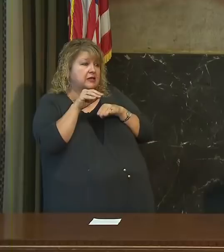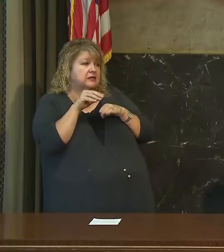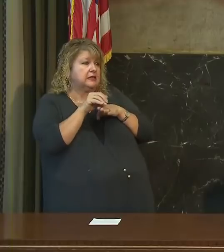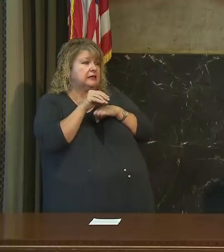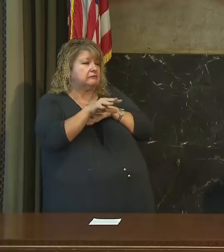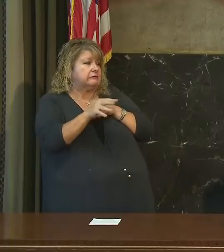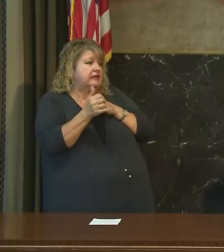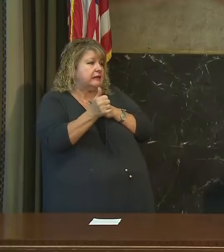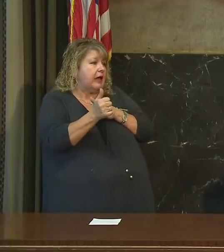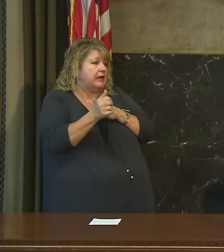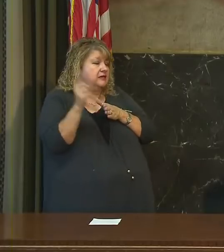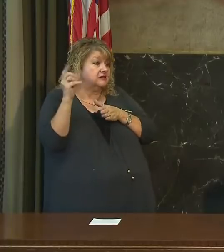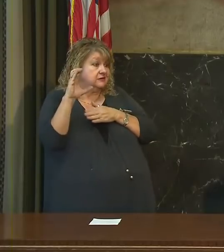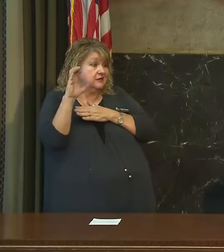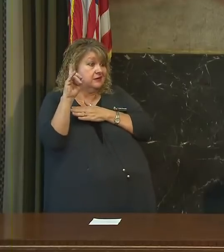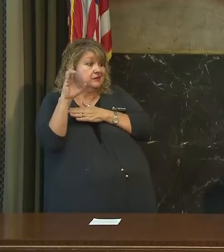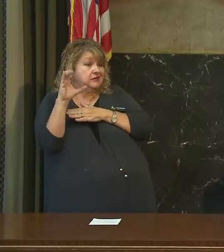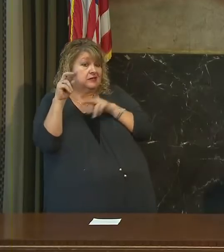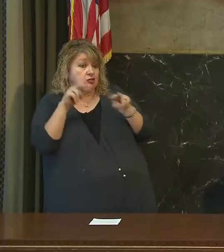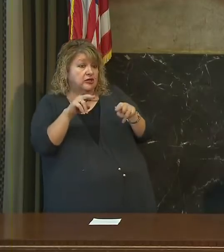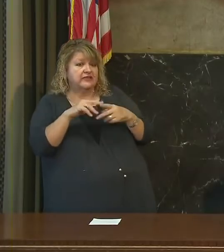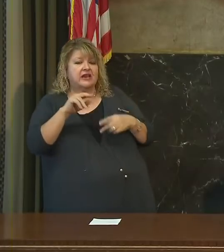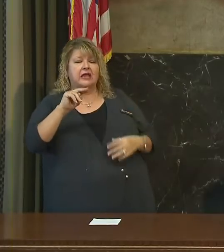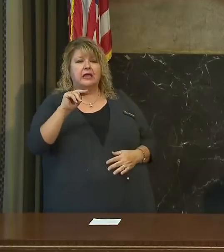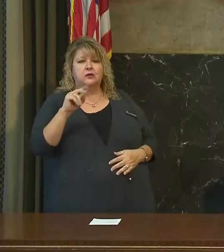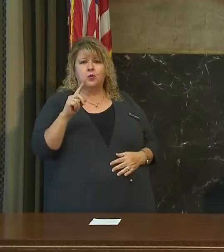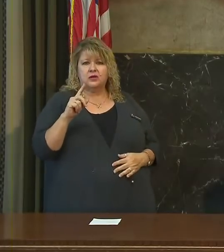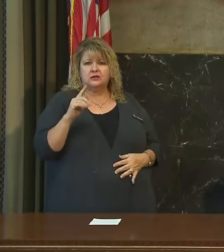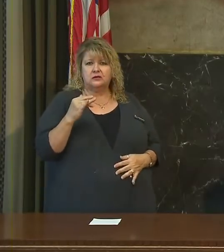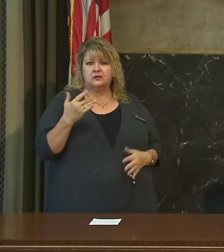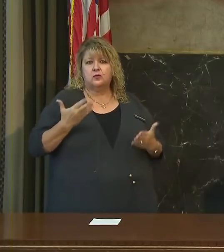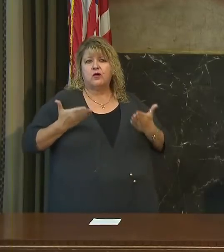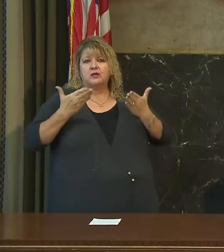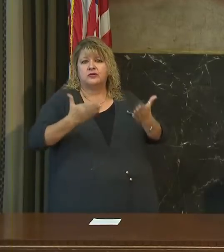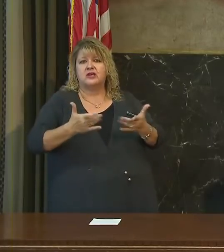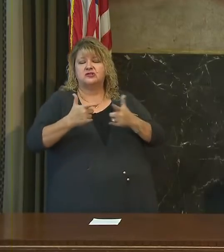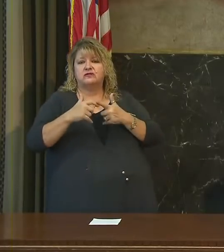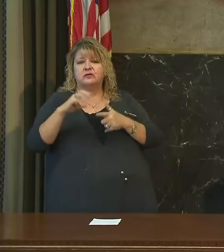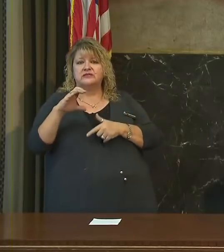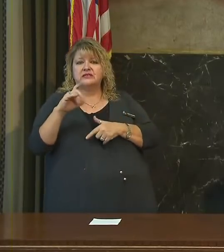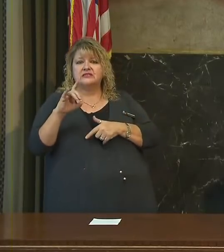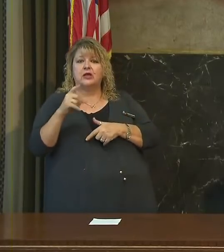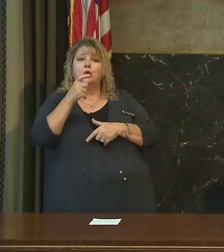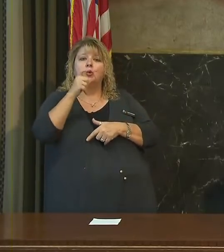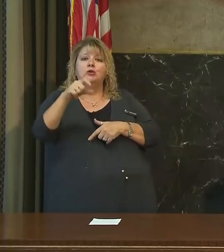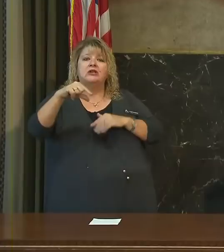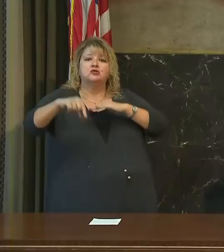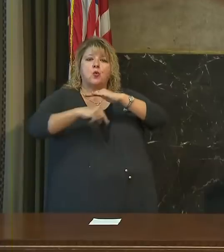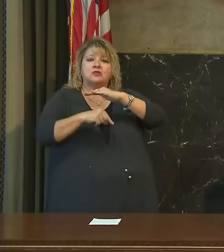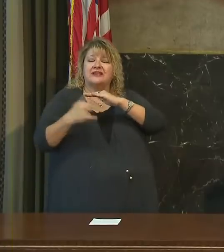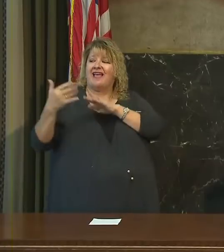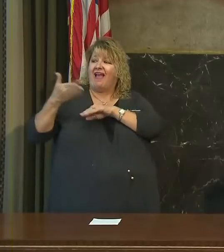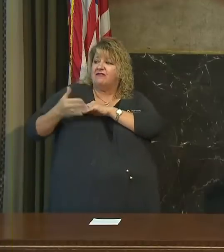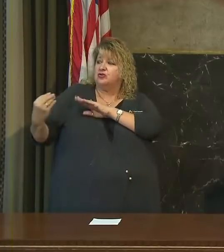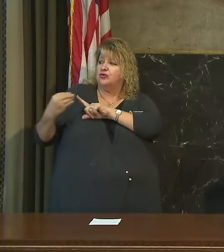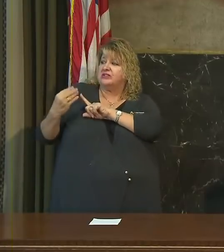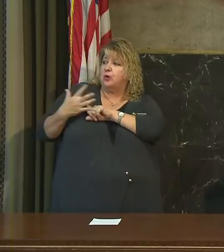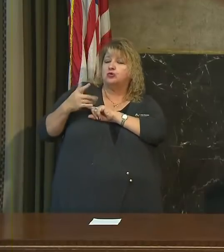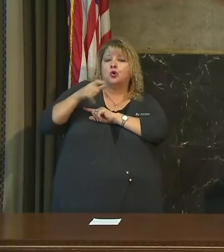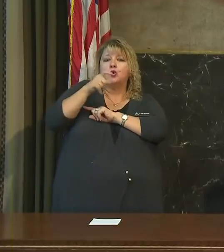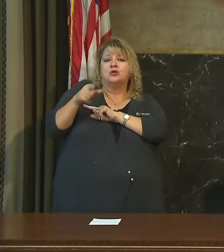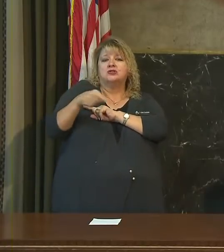is actively being looked at. That being one, the recommendation from the CDC of who needs to quarantine after an exposure, and